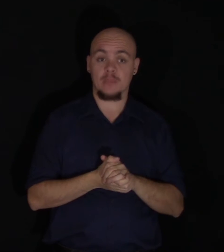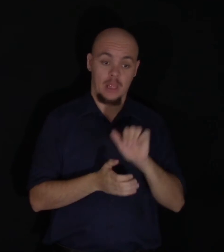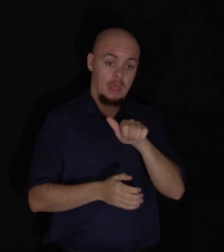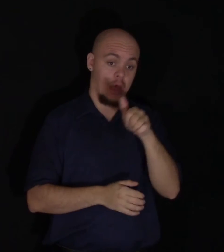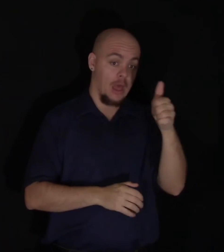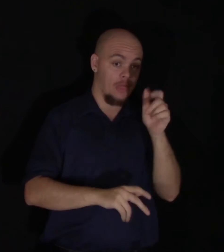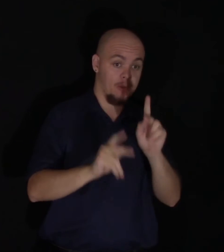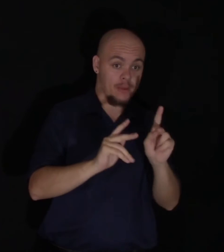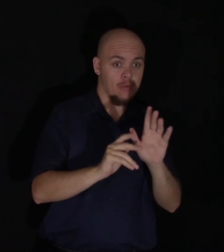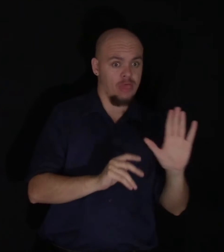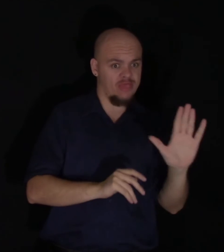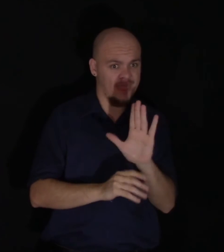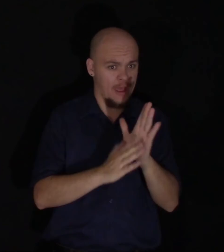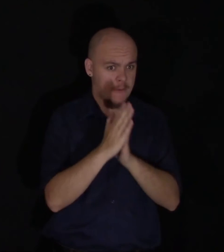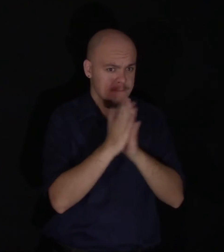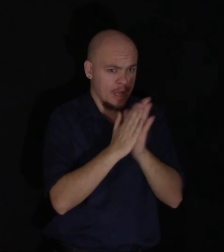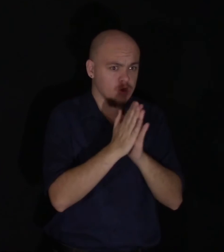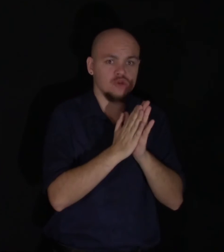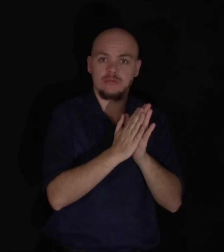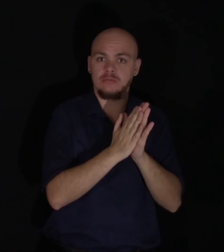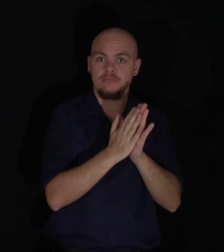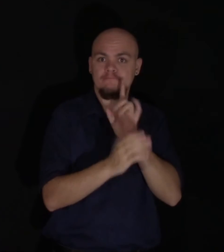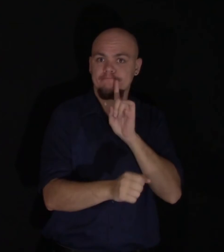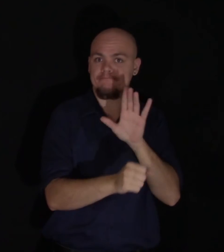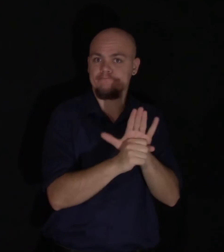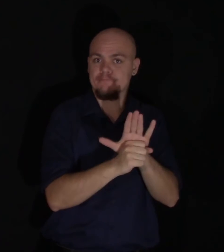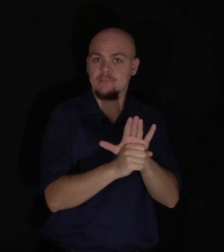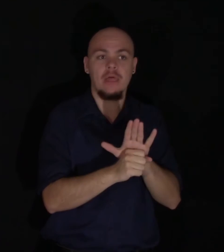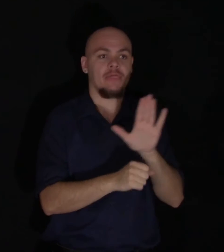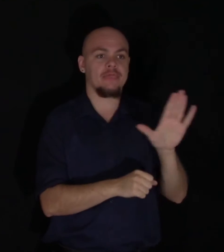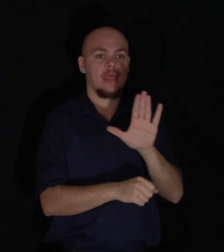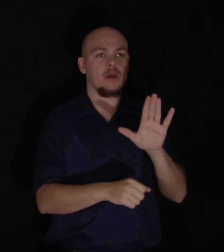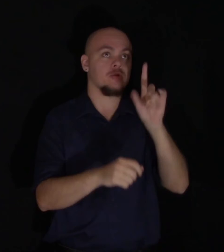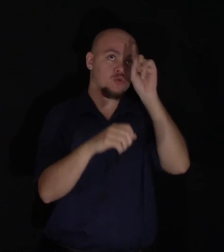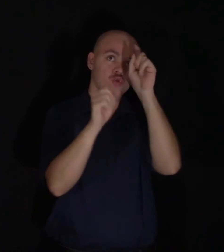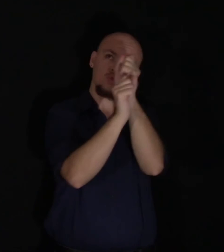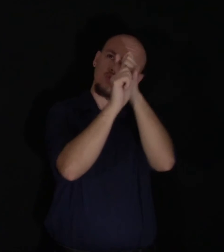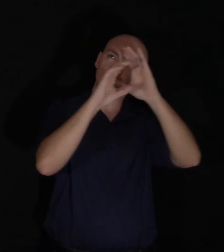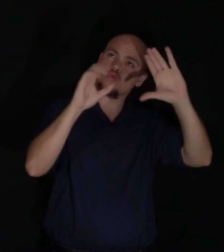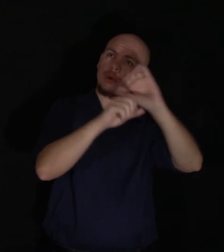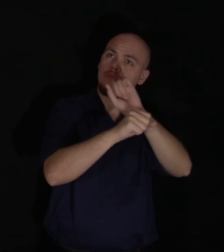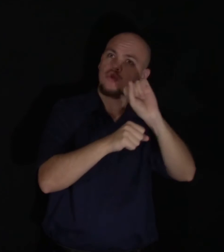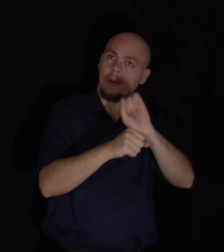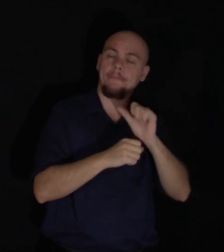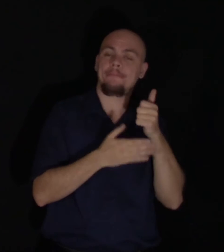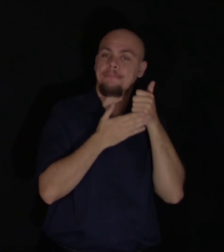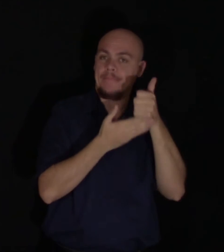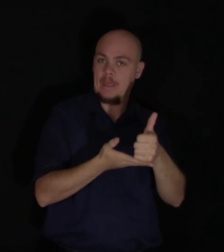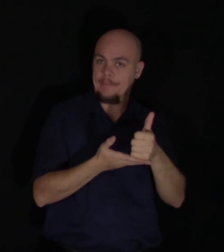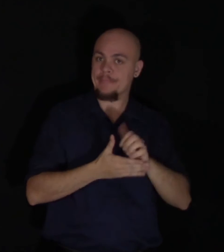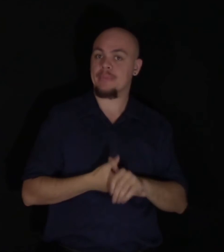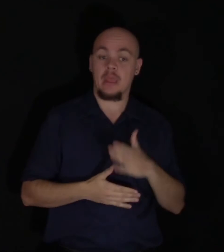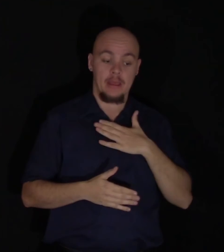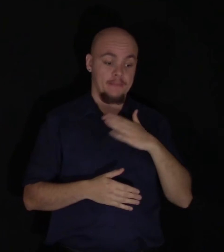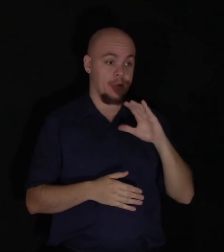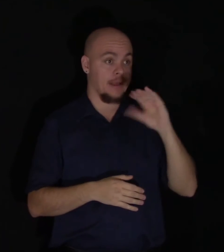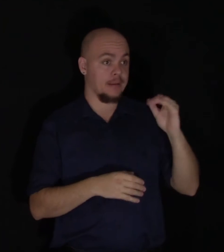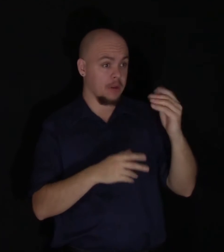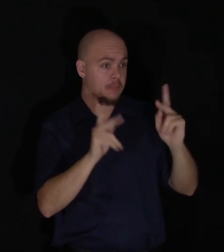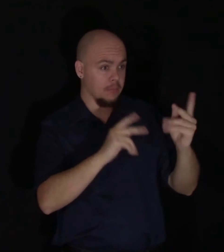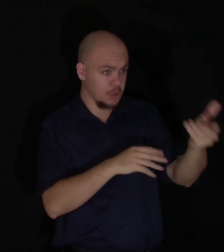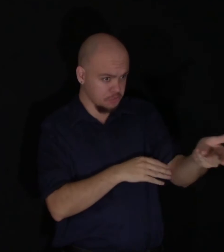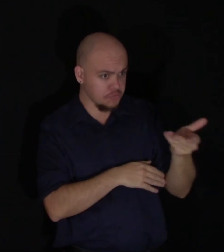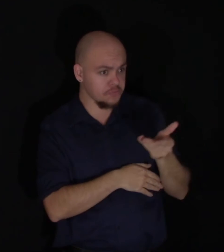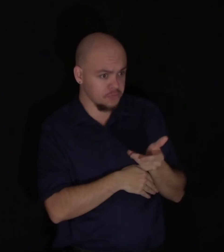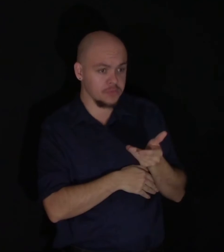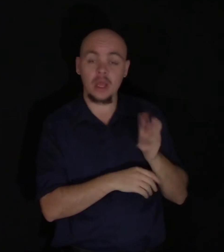be passionate about what they did. So I wanted to find someone the dream job. And I also wanted to have people come into my company that wanted to help